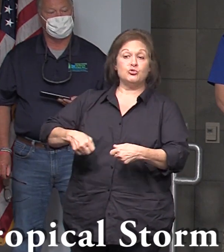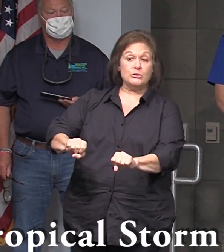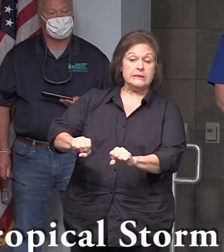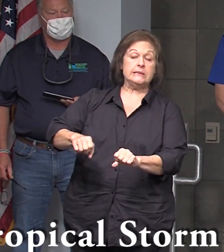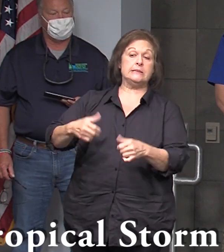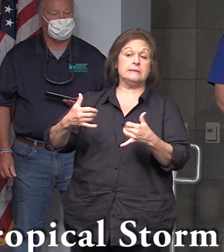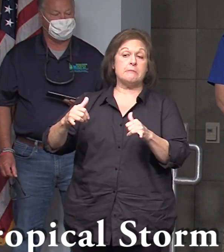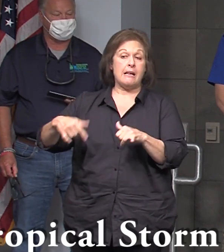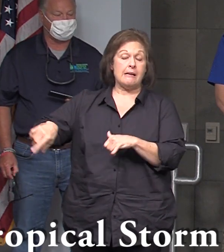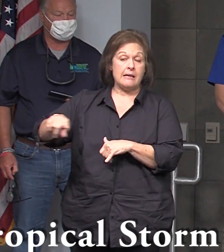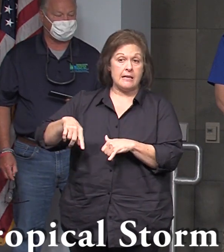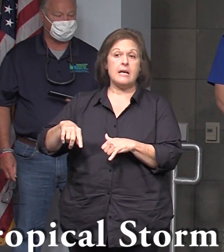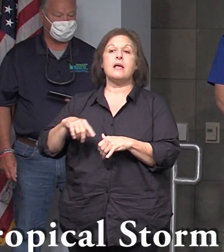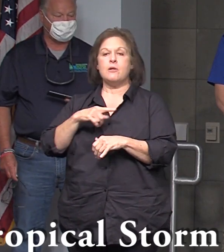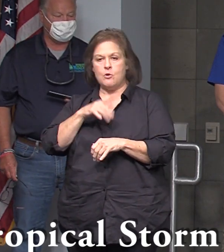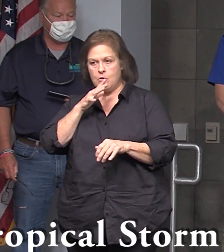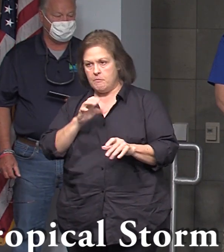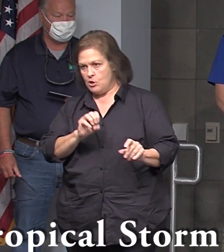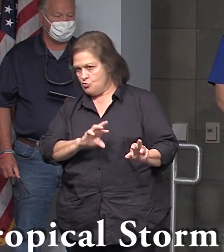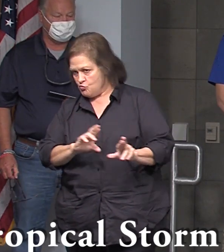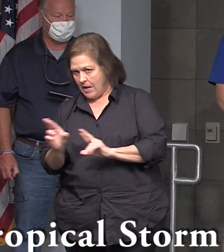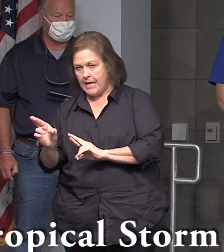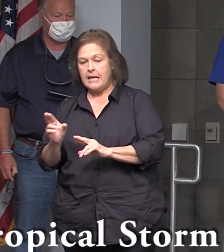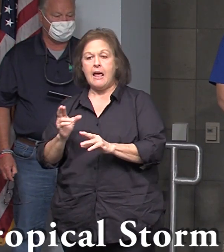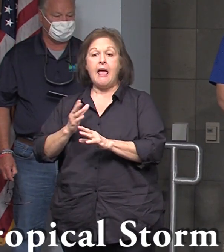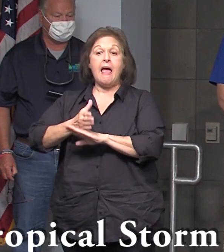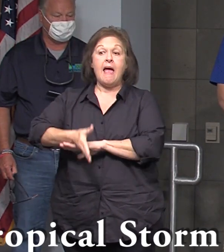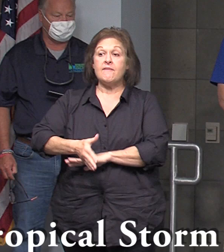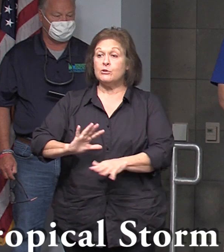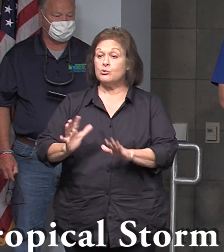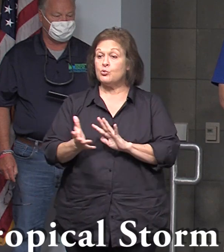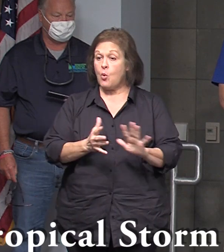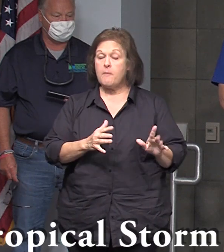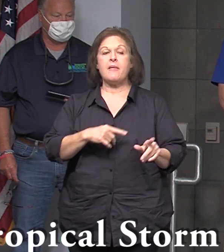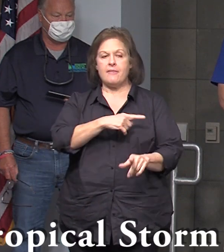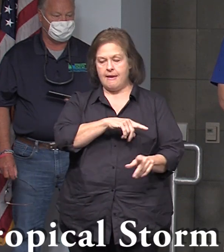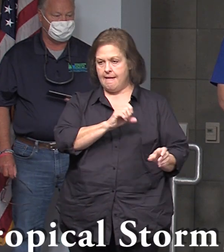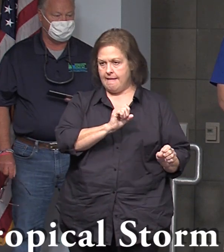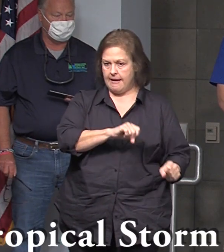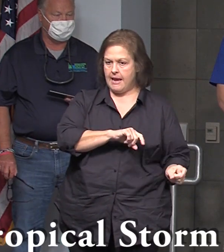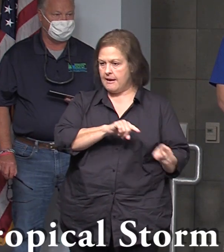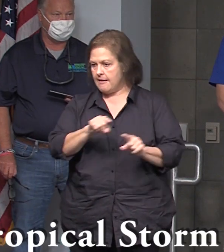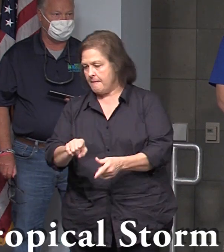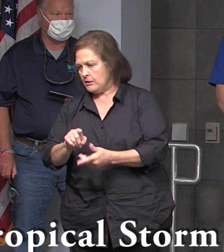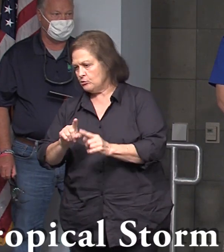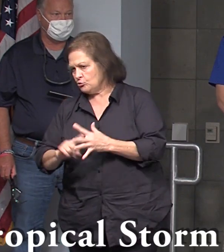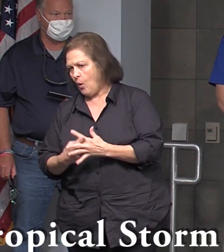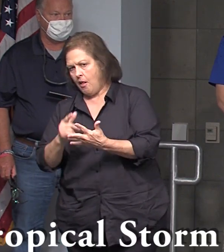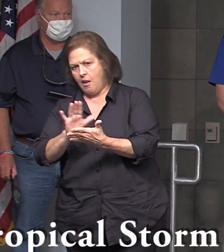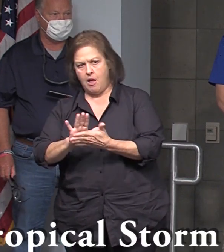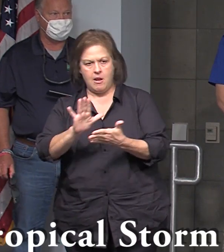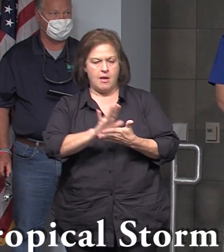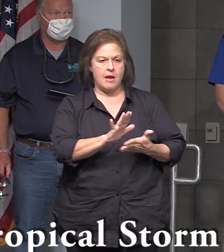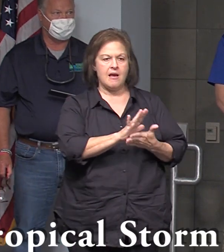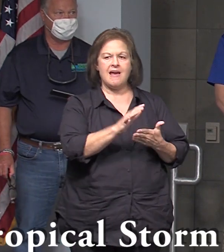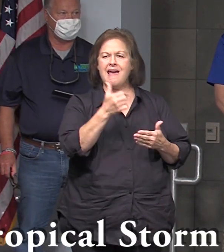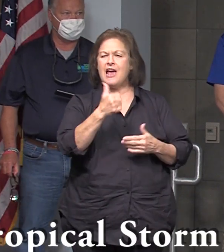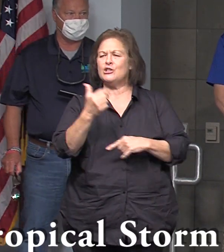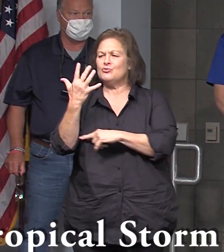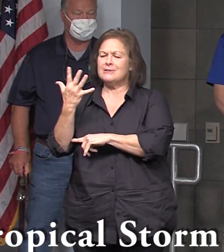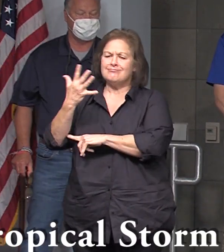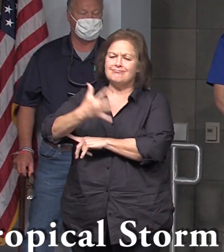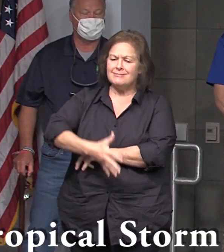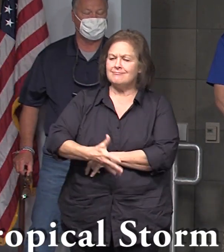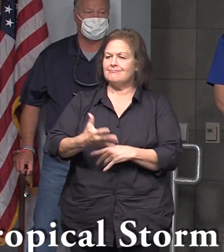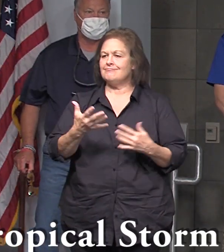have equipment standing by. They'll be ready after the storm. They have the capability to begin clearing the streets of debris, removing any downed